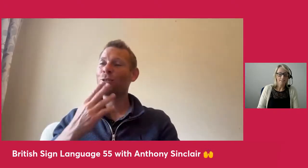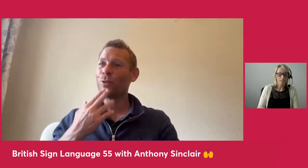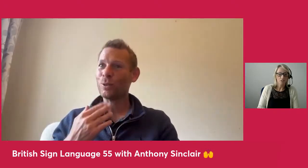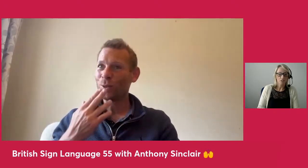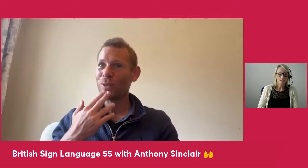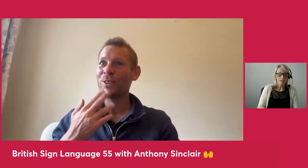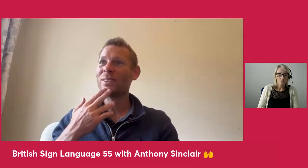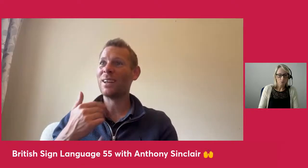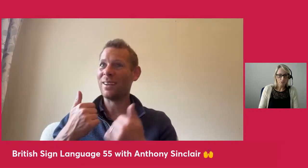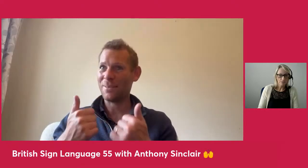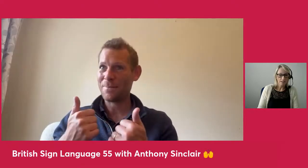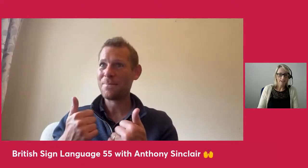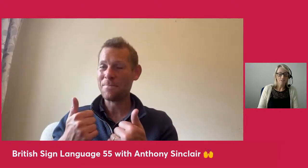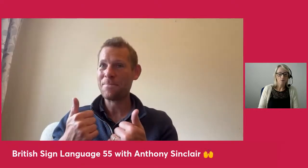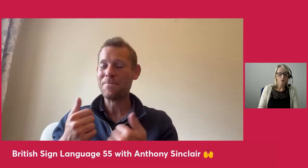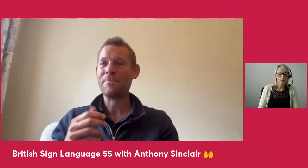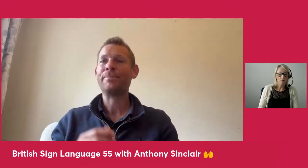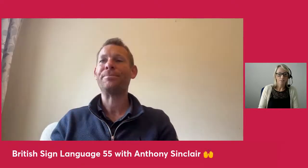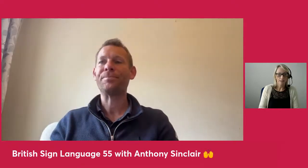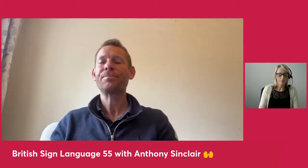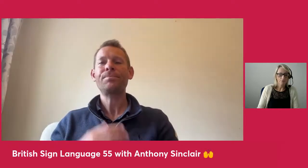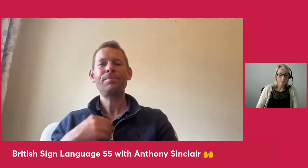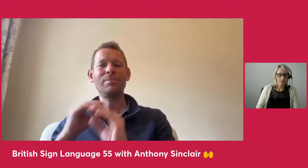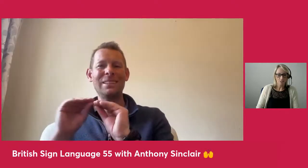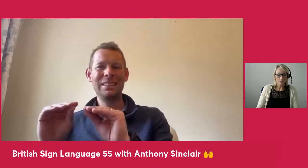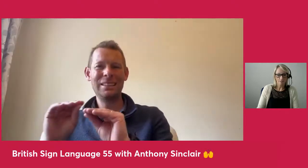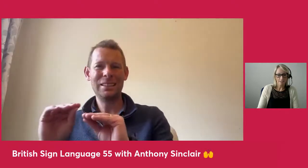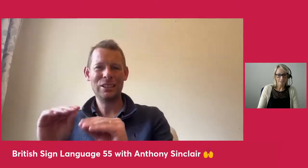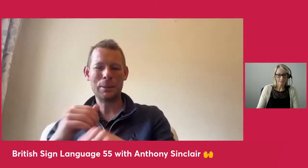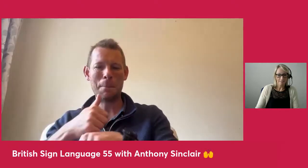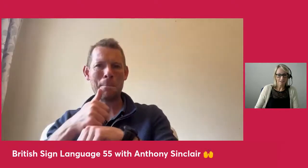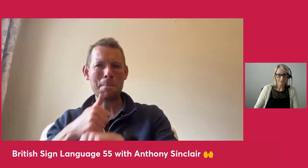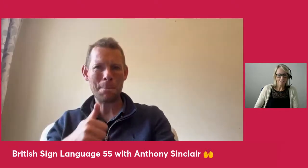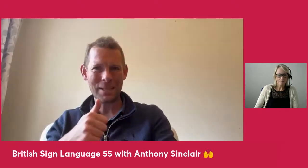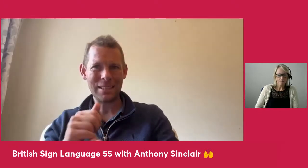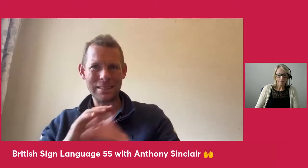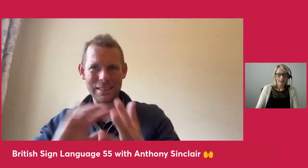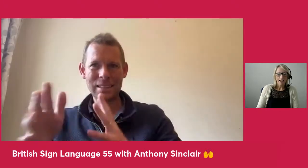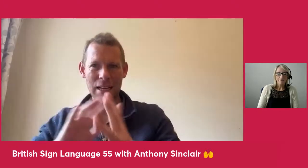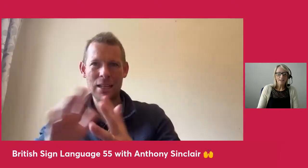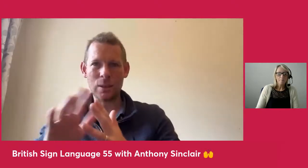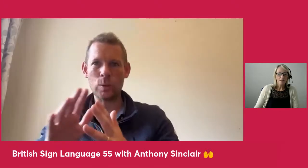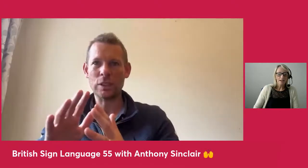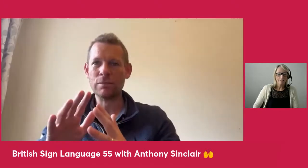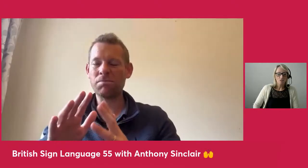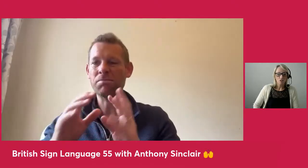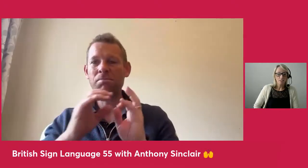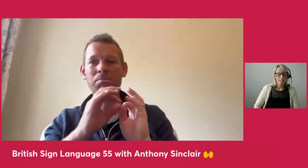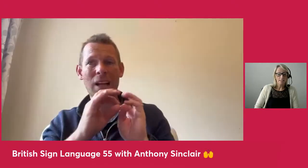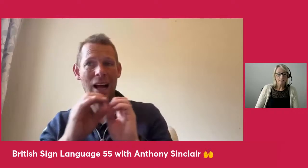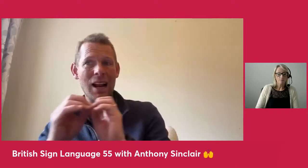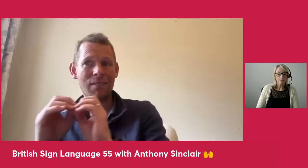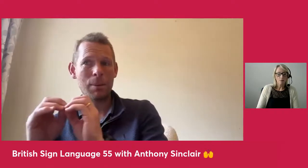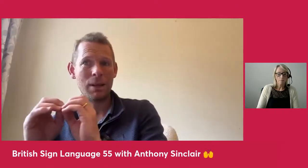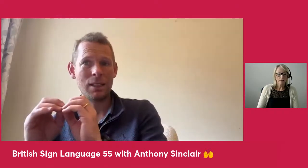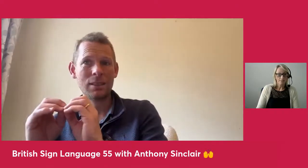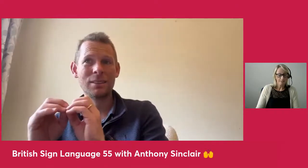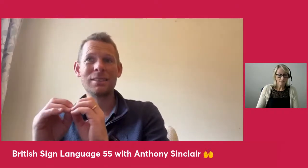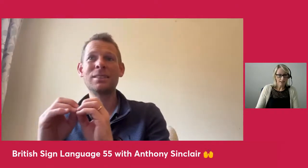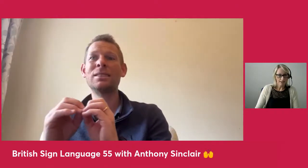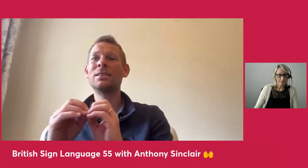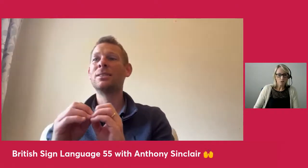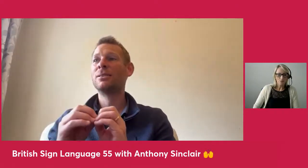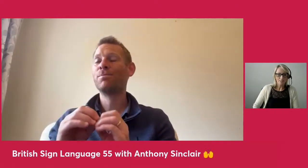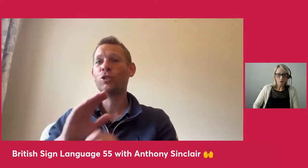to get attention, switching the lights on and off to get their attention, things like that. And then I began to teach them some